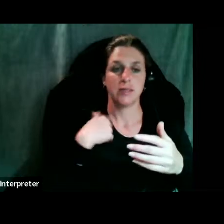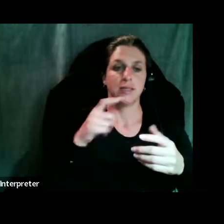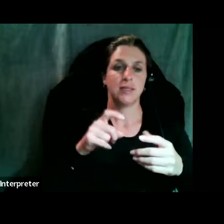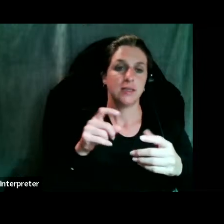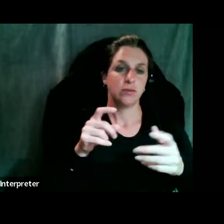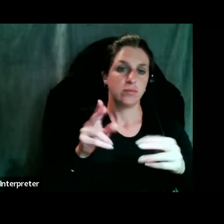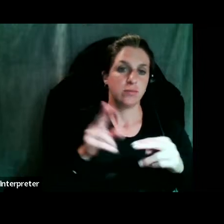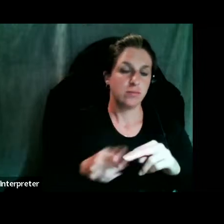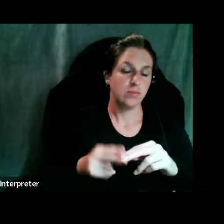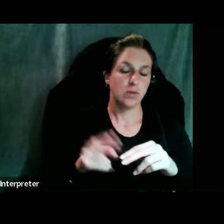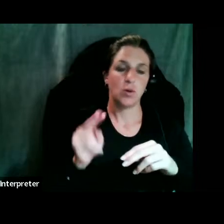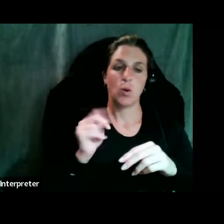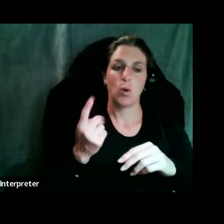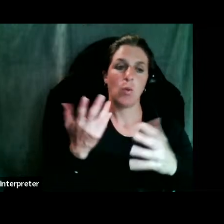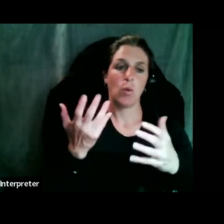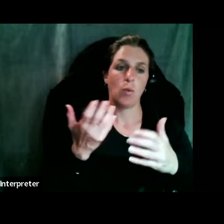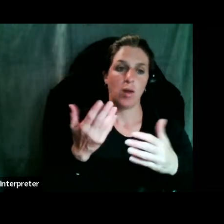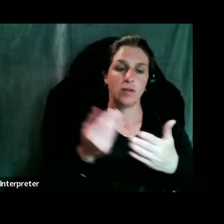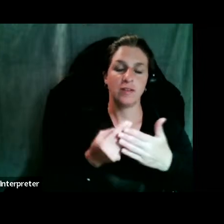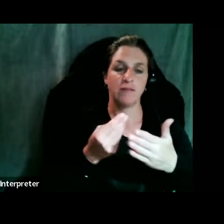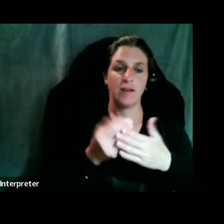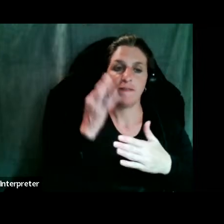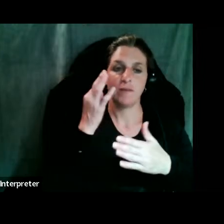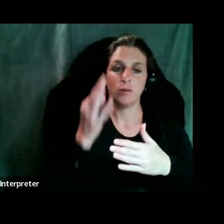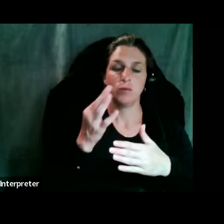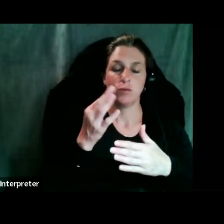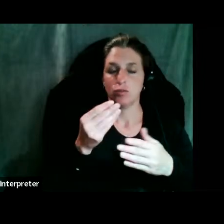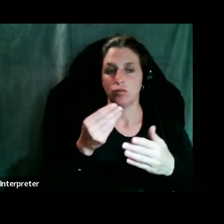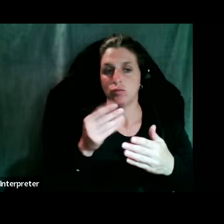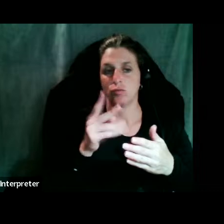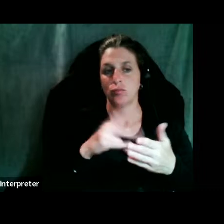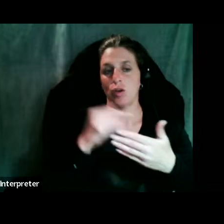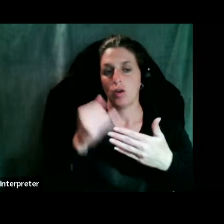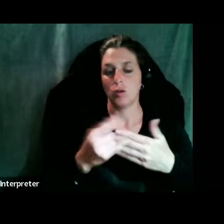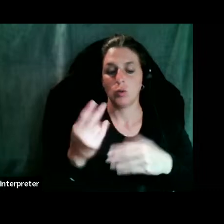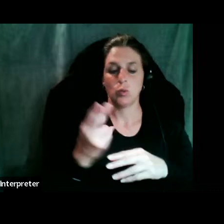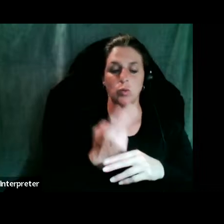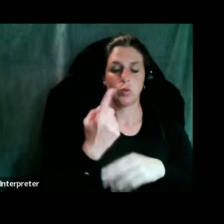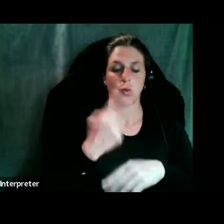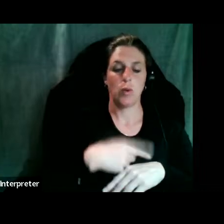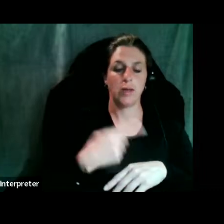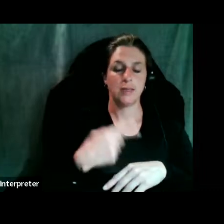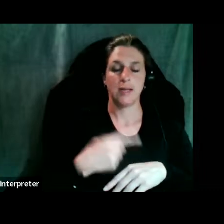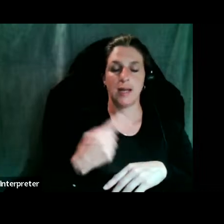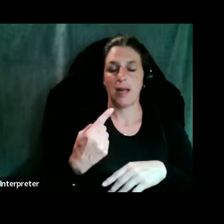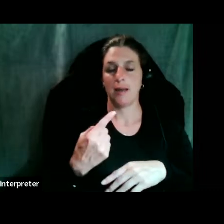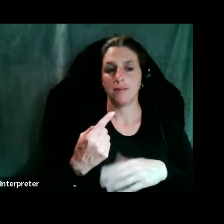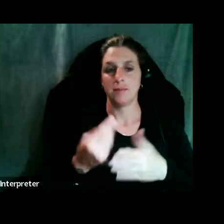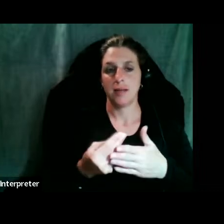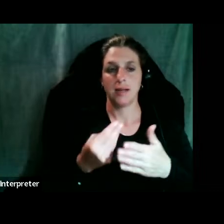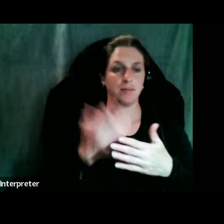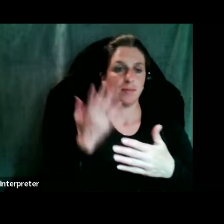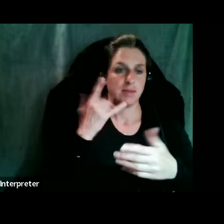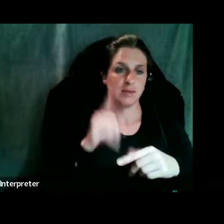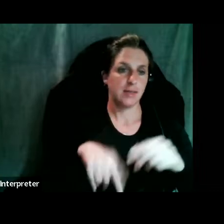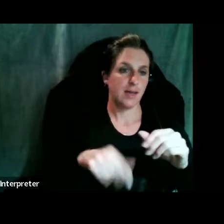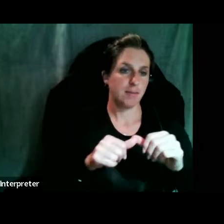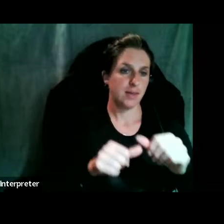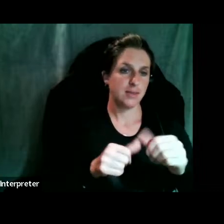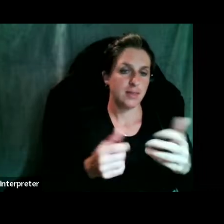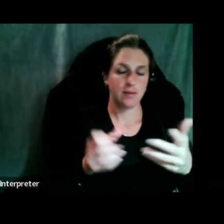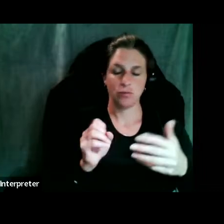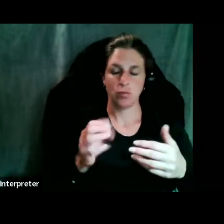nobody wants to fund future projects with using one-time money because then you can't maintain that project going Right. forward. Yeah. Yeah. Mhm. So thank you